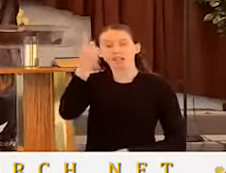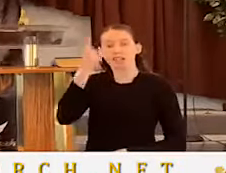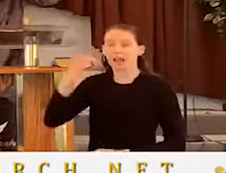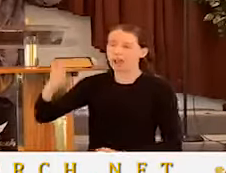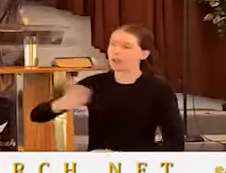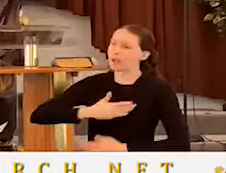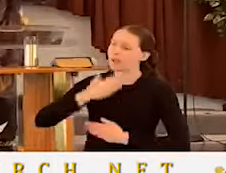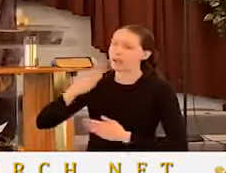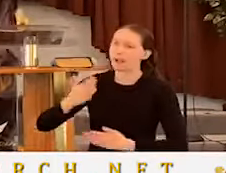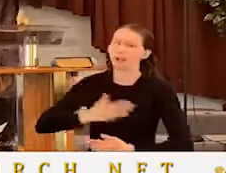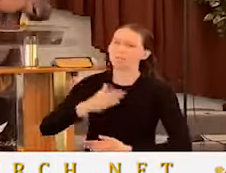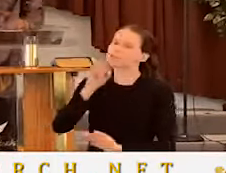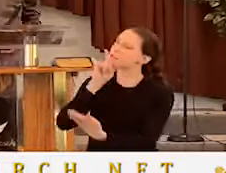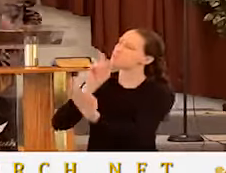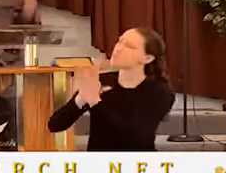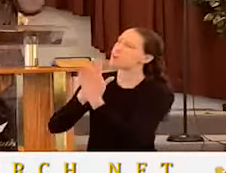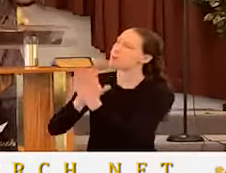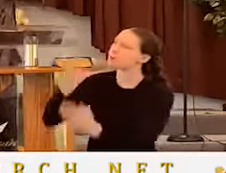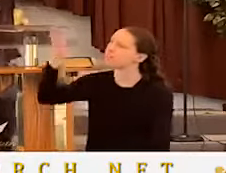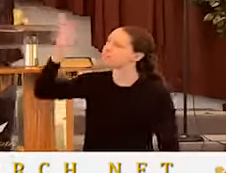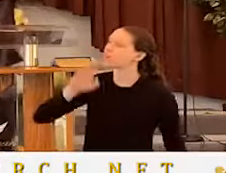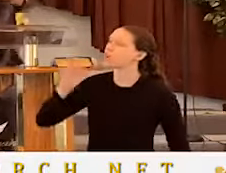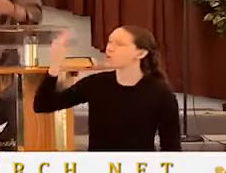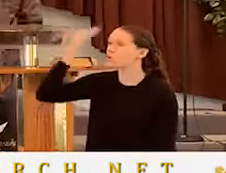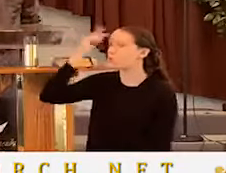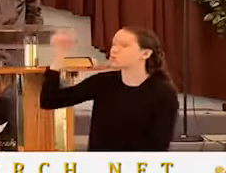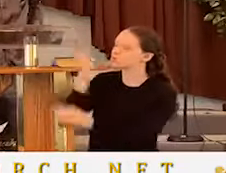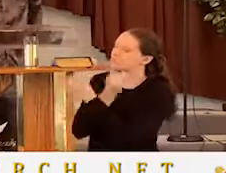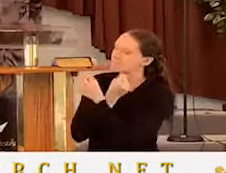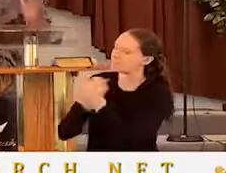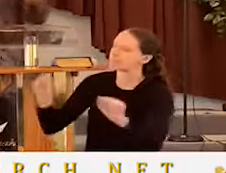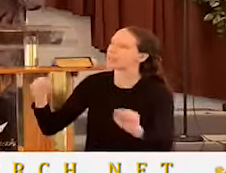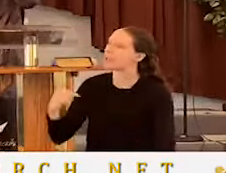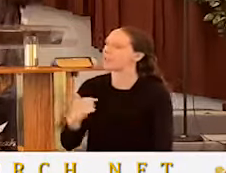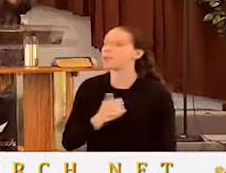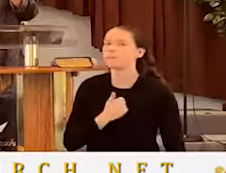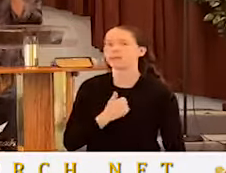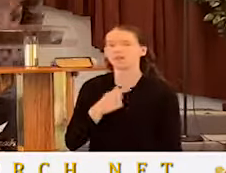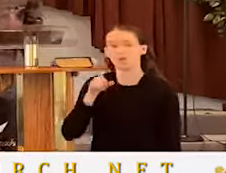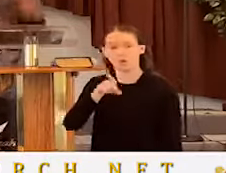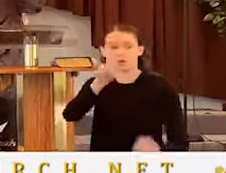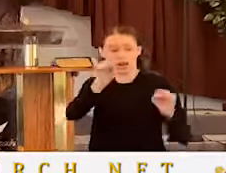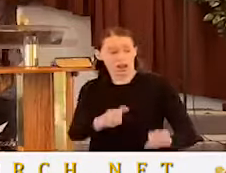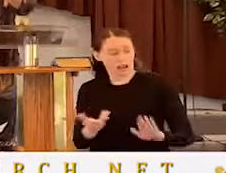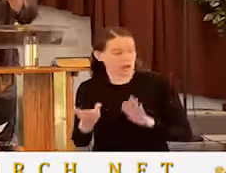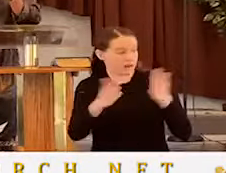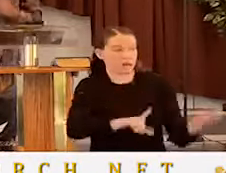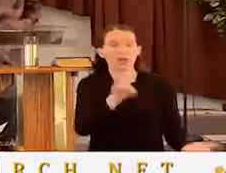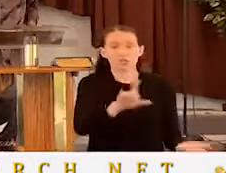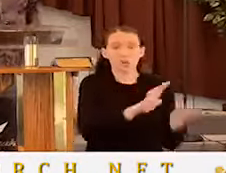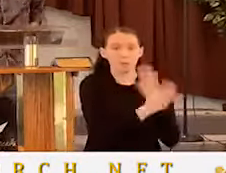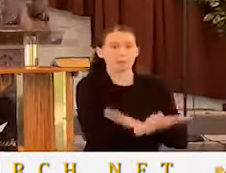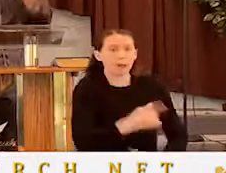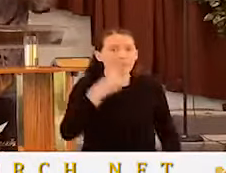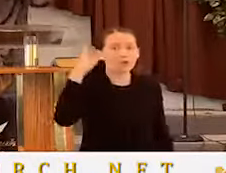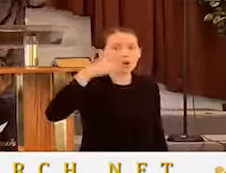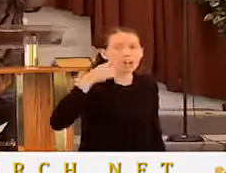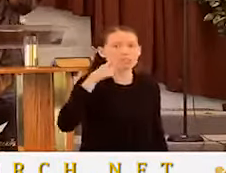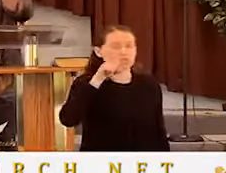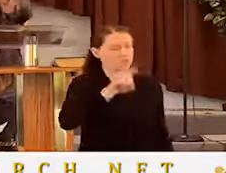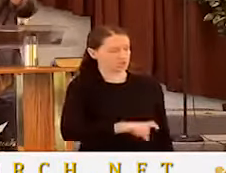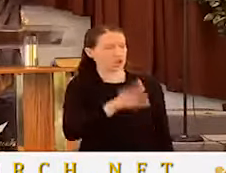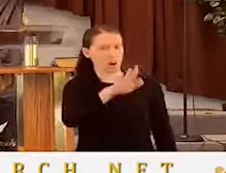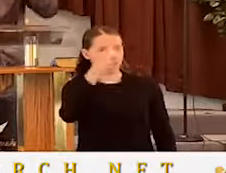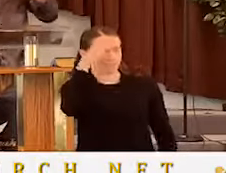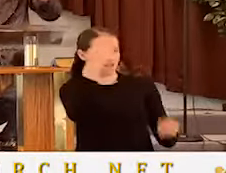just be glad to just praise God for where he brought you from? You could have been dead. You should have went crazy. You should have lost